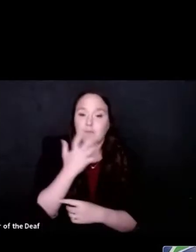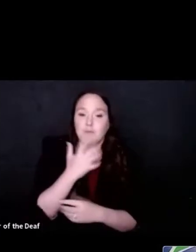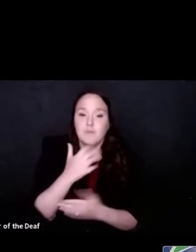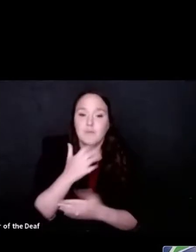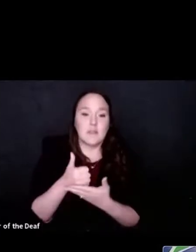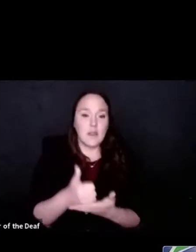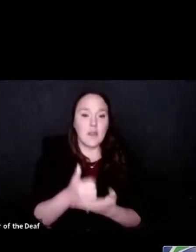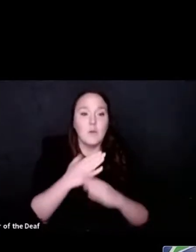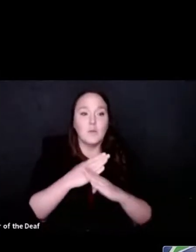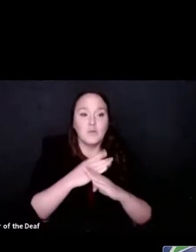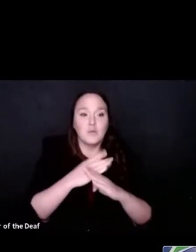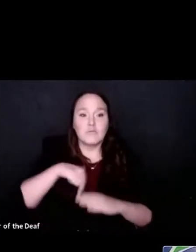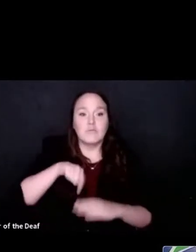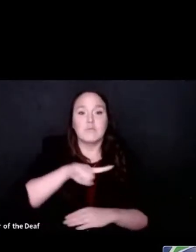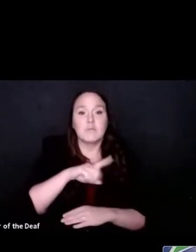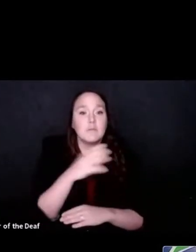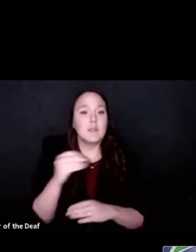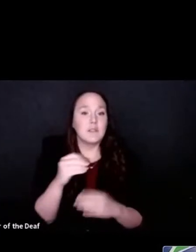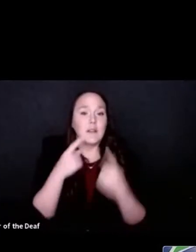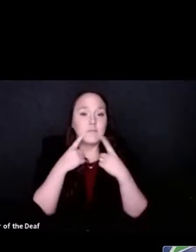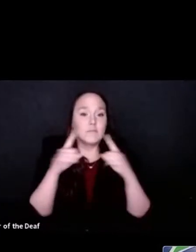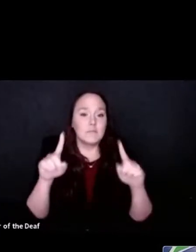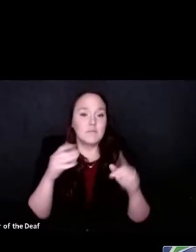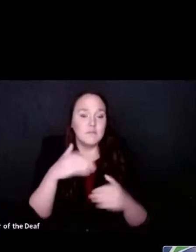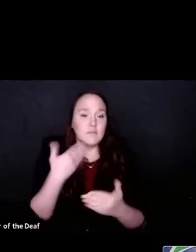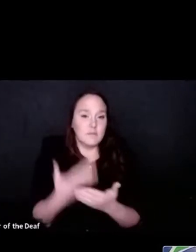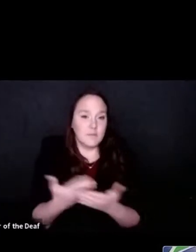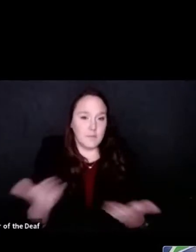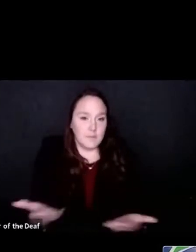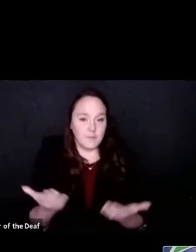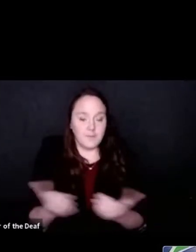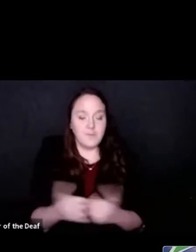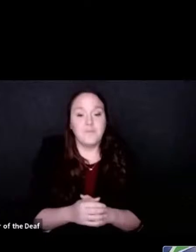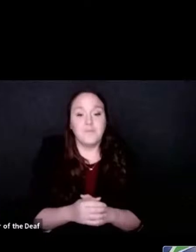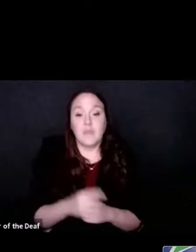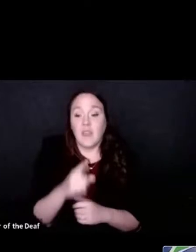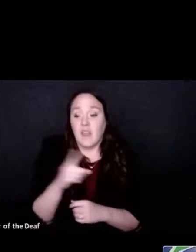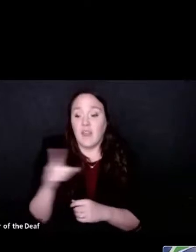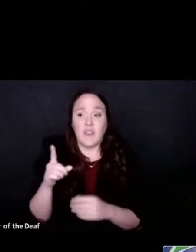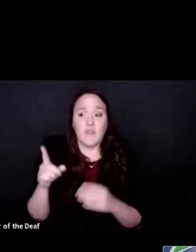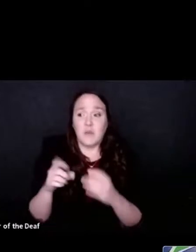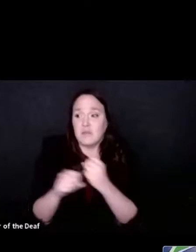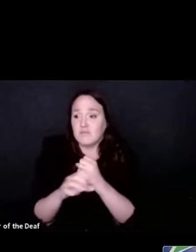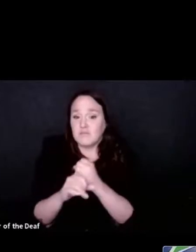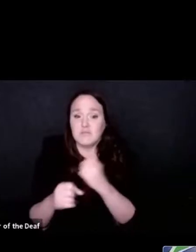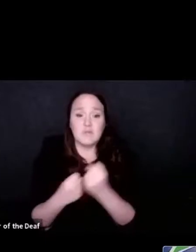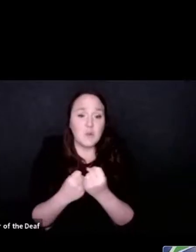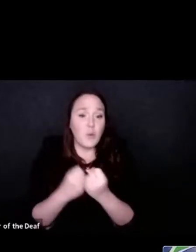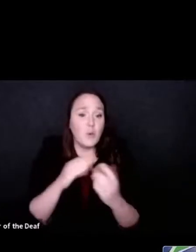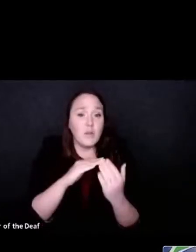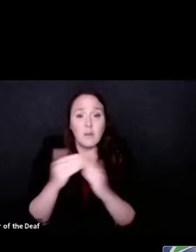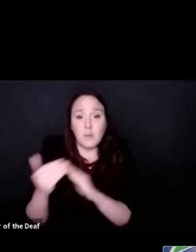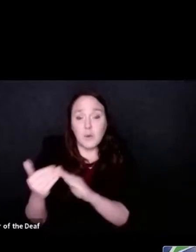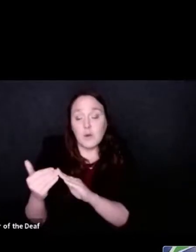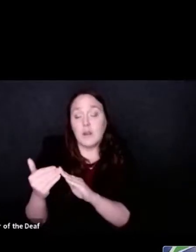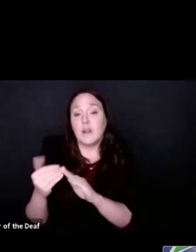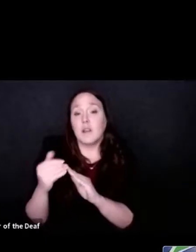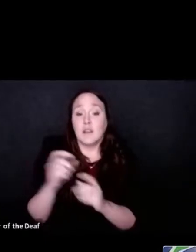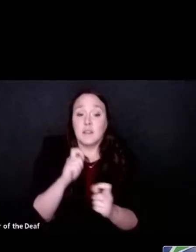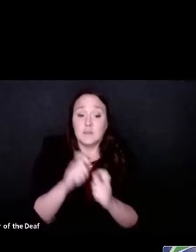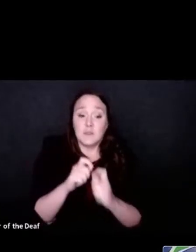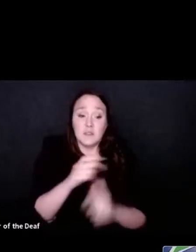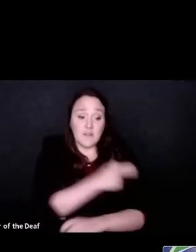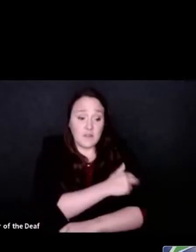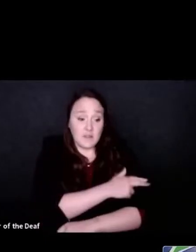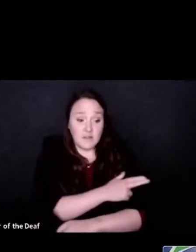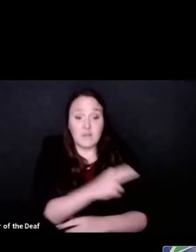to keep us safe and get us to this point. They've been in the hubs of the spokes of the community, specifically the health systems, to not only